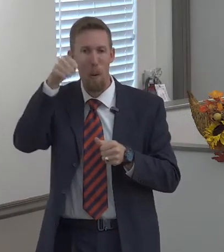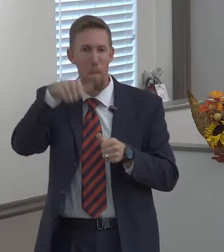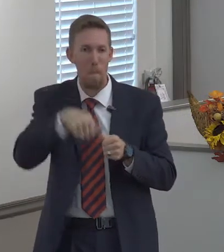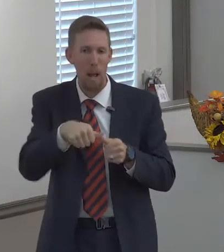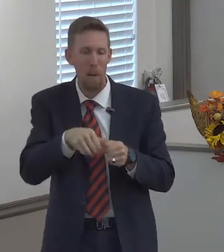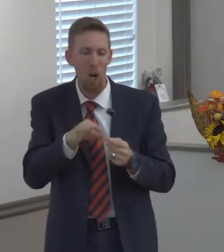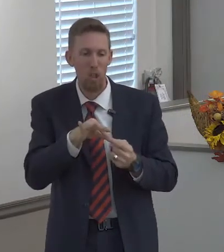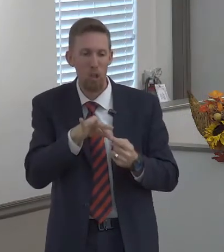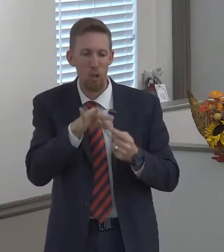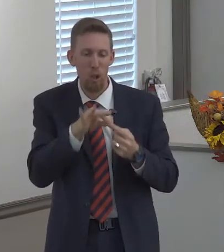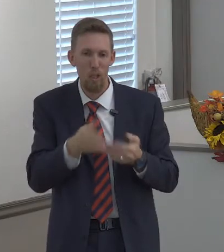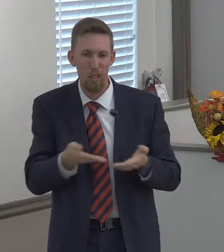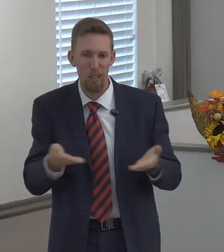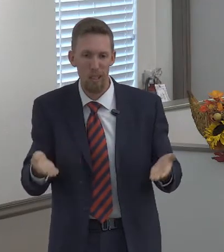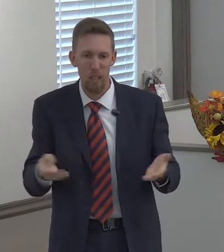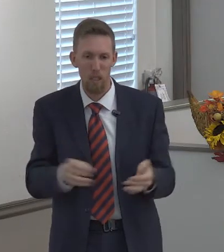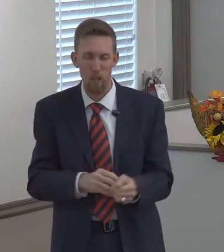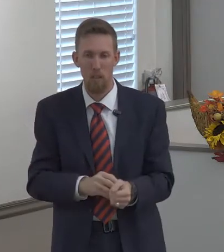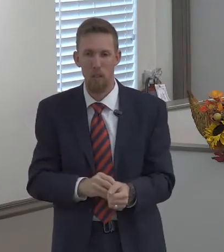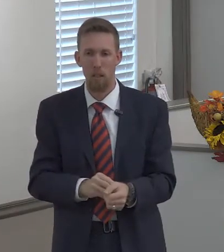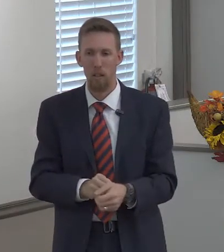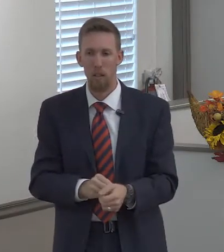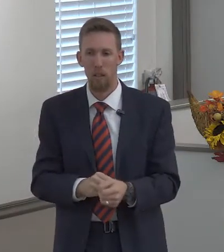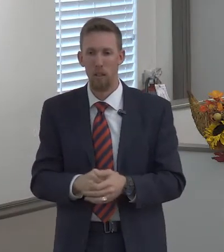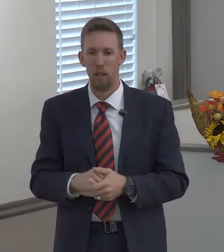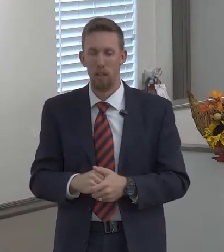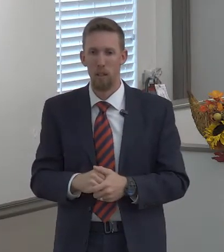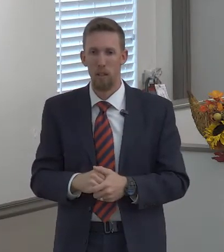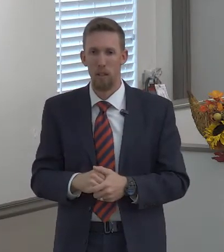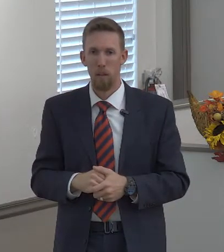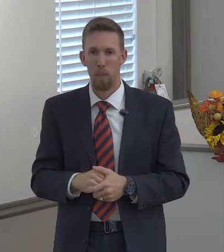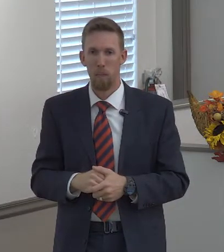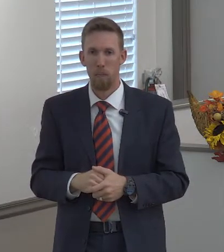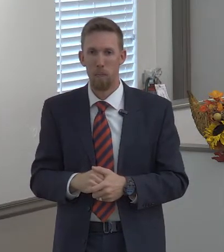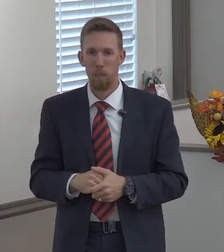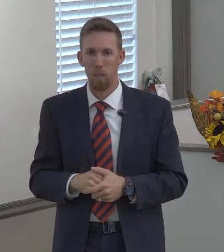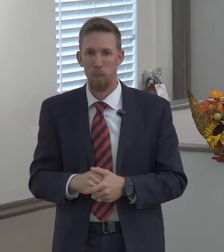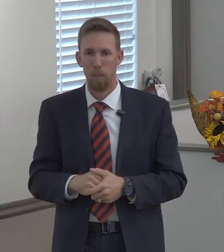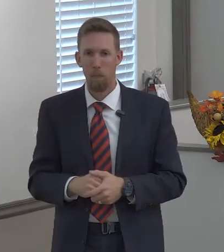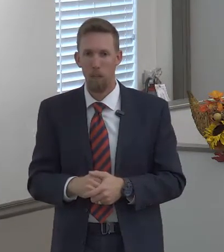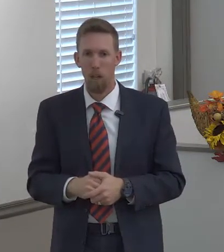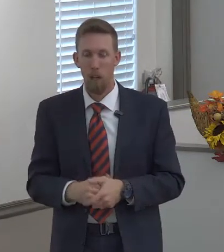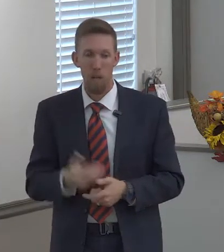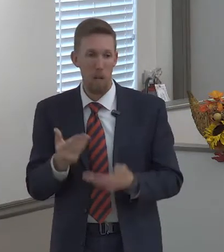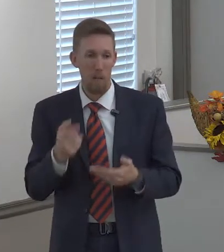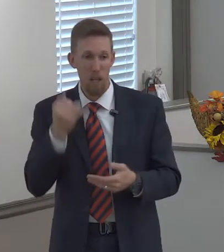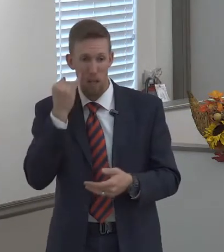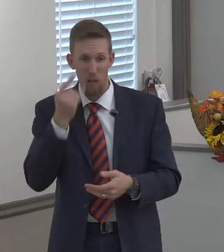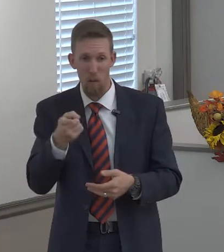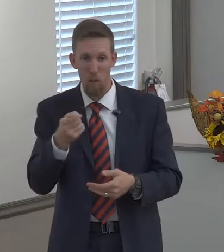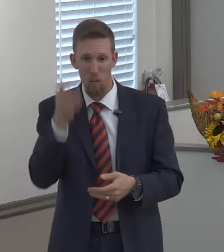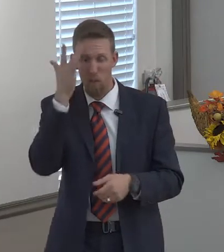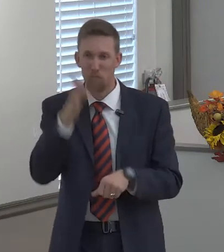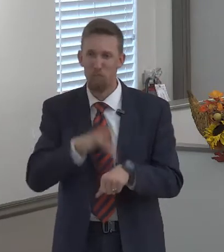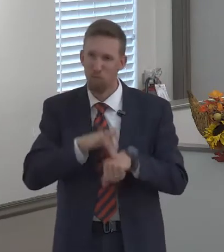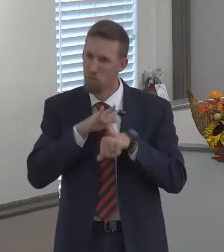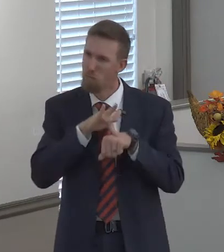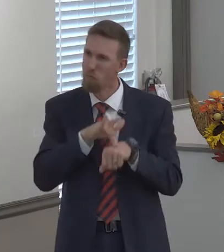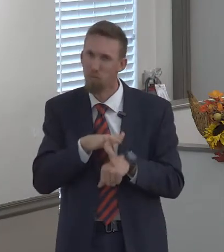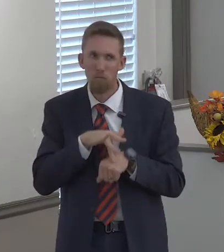a time to remember the Lord and to thank Him. You